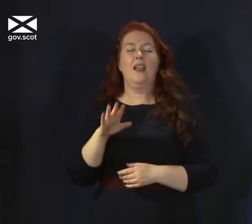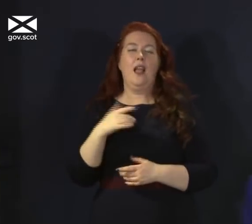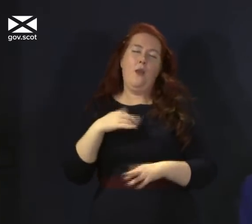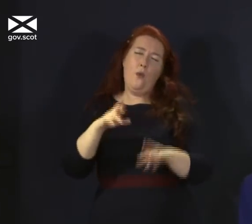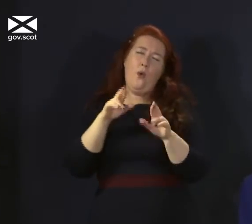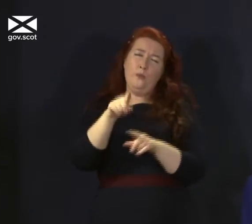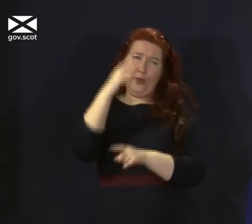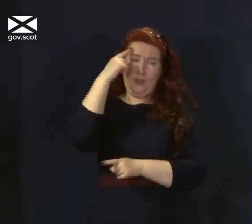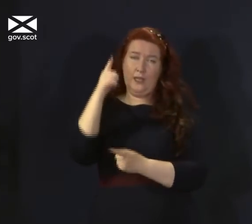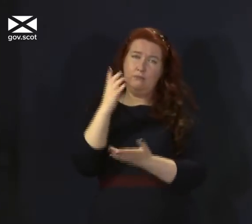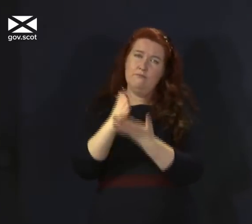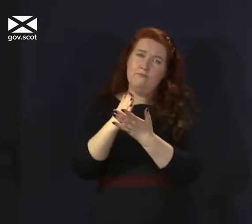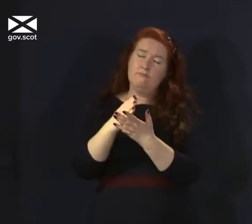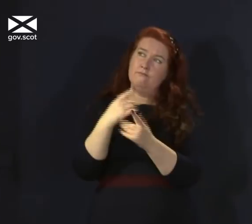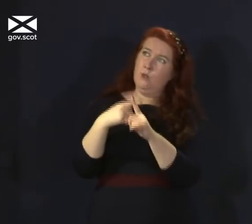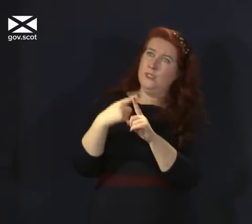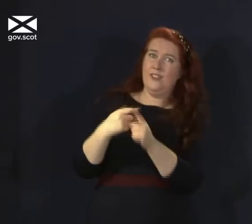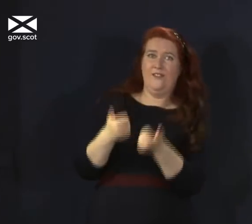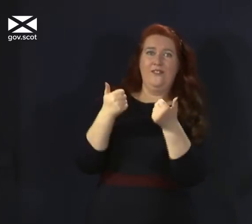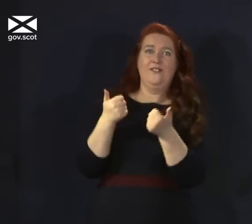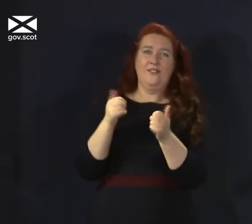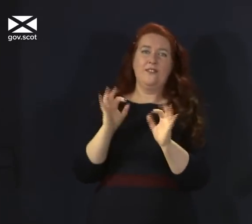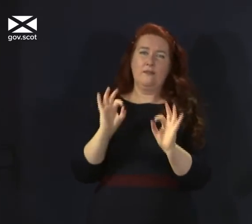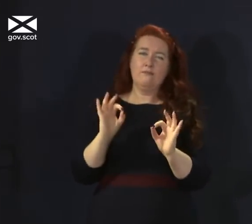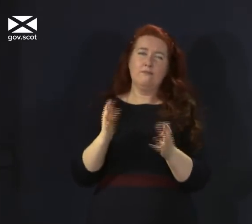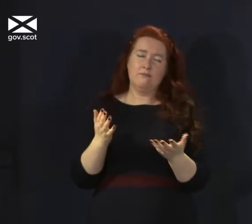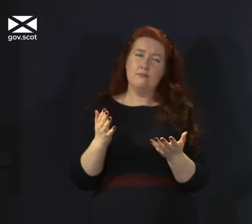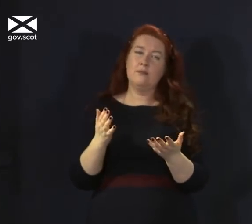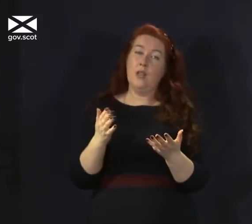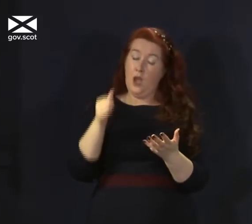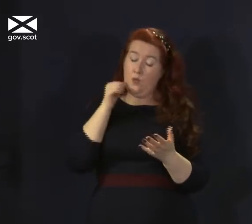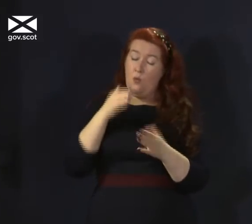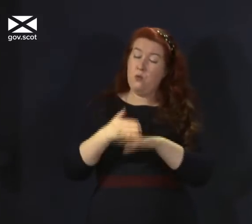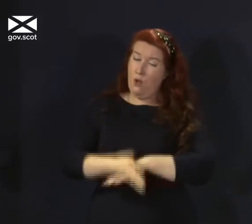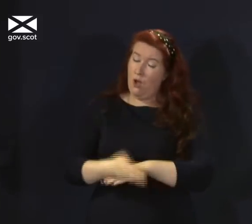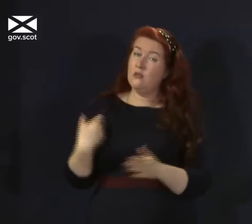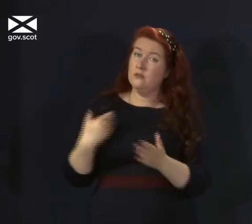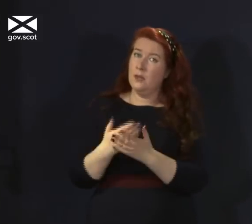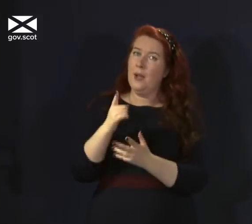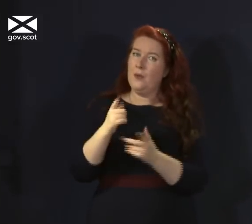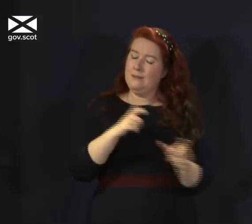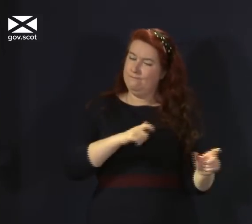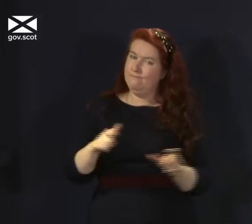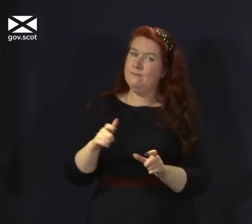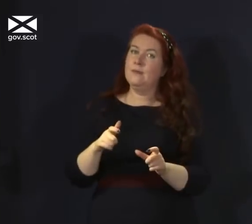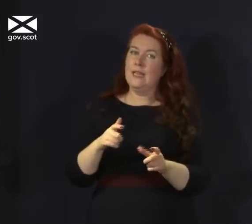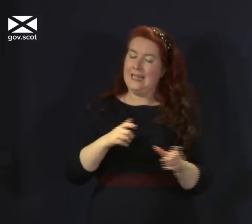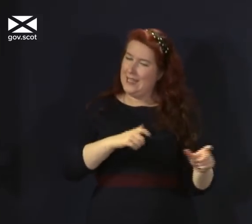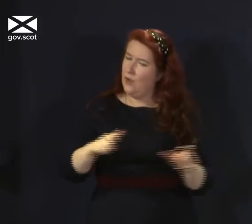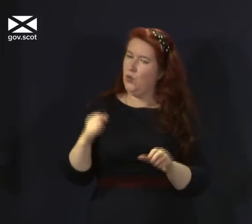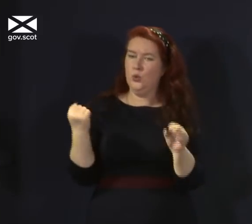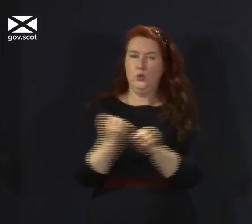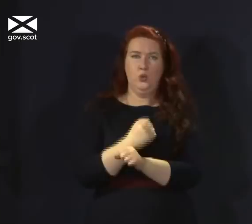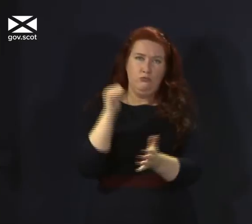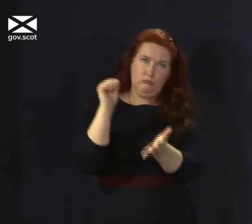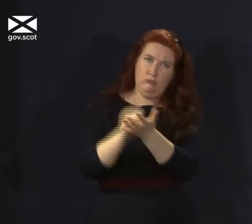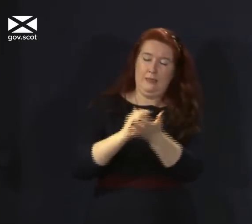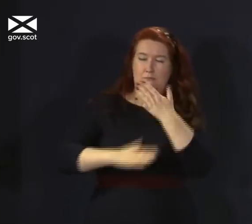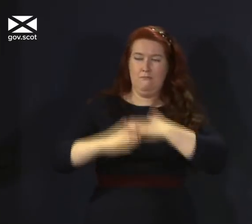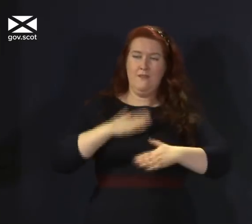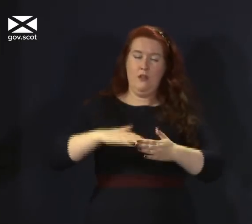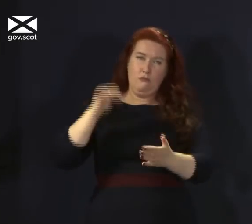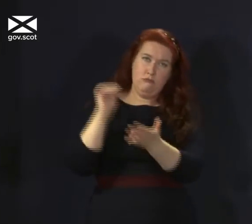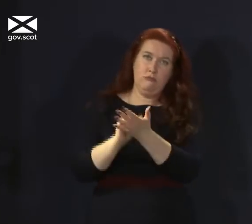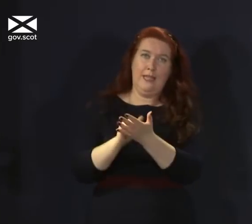hope you think it's a positive one. It's been hard-earned, but we must keep doing all the right things so that we continue to move